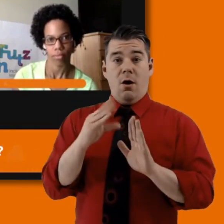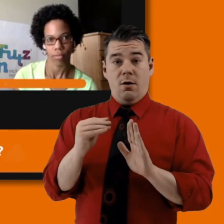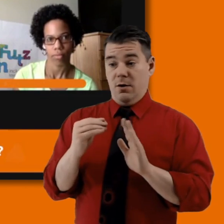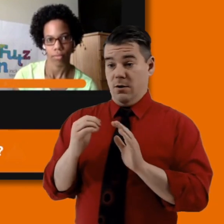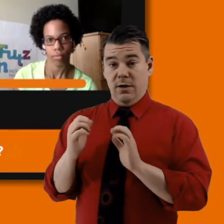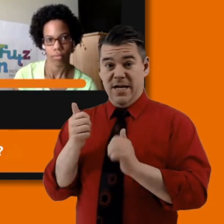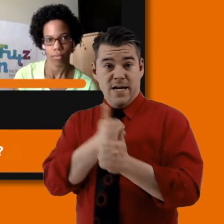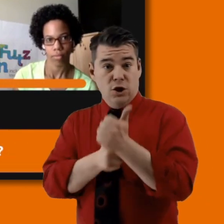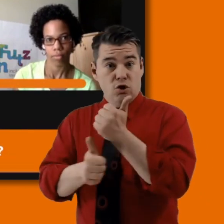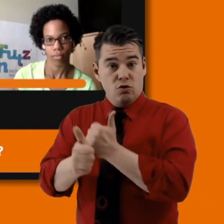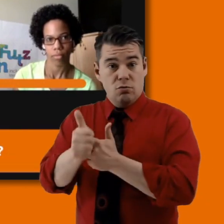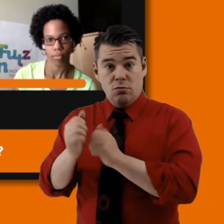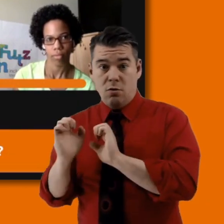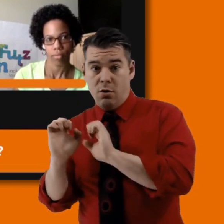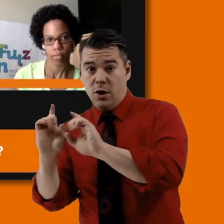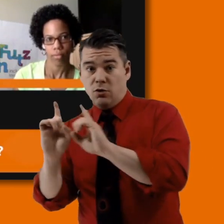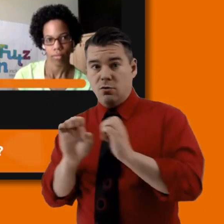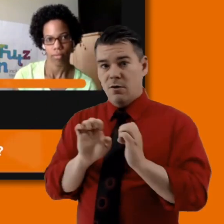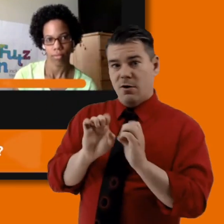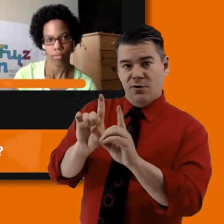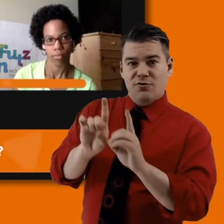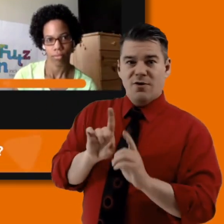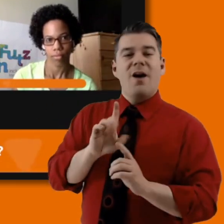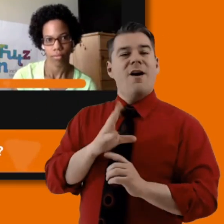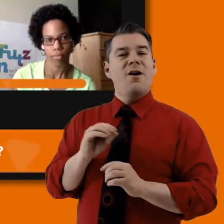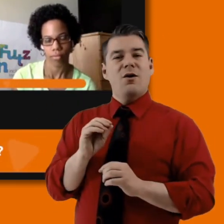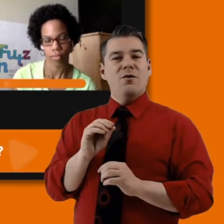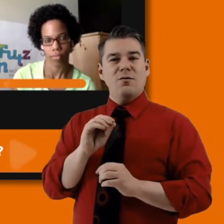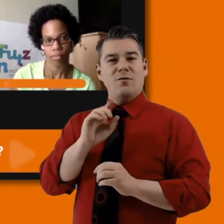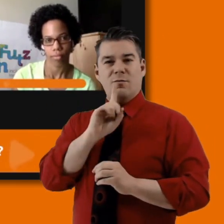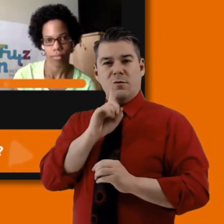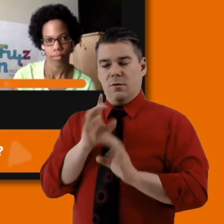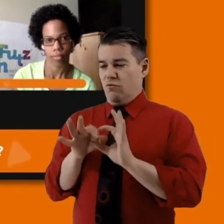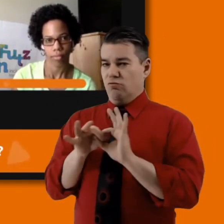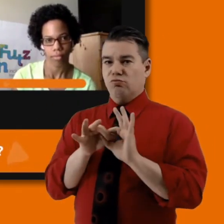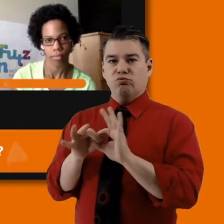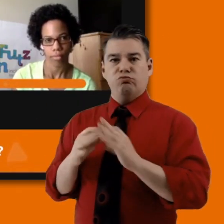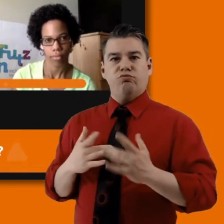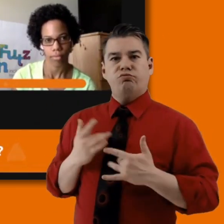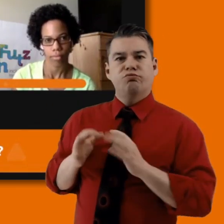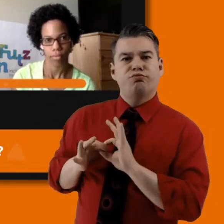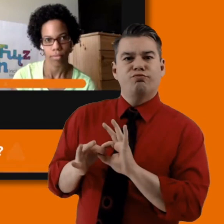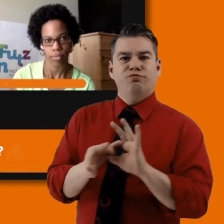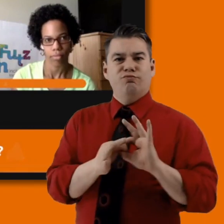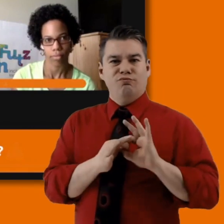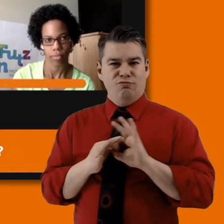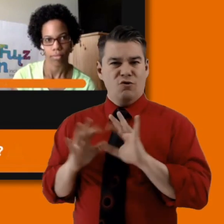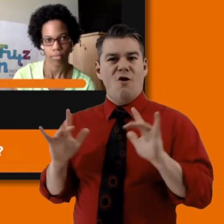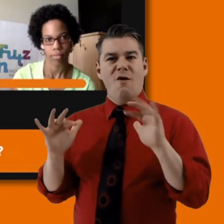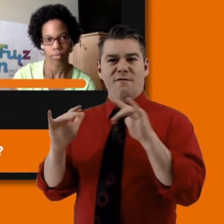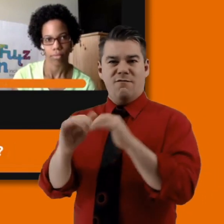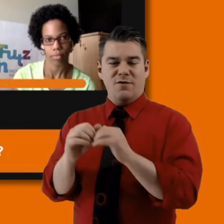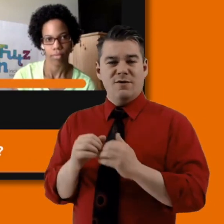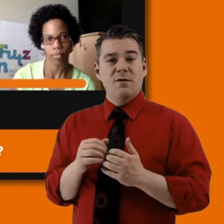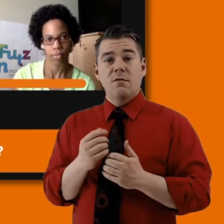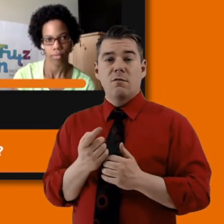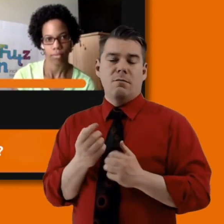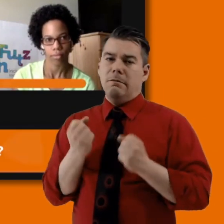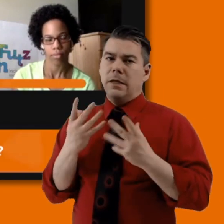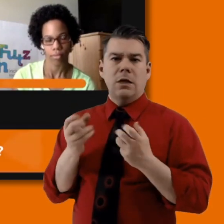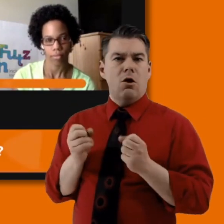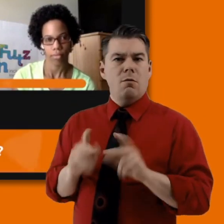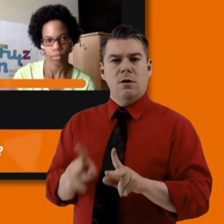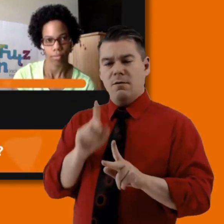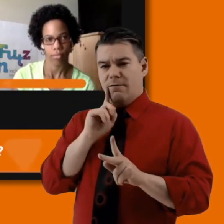each other. And there's a real sense of connection. So we also, for conference, try to build in as many opportunities as